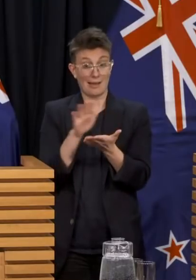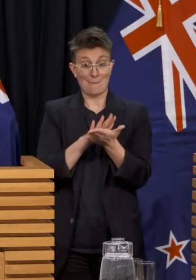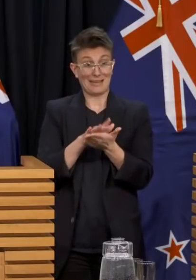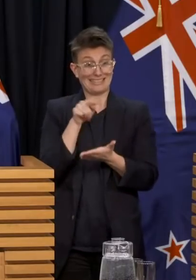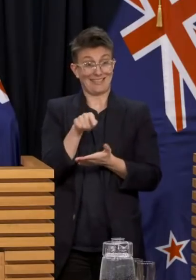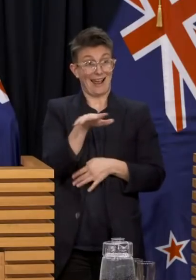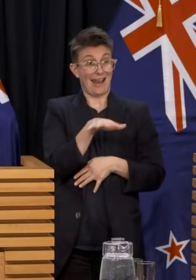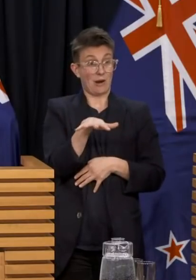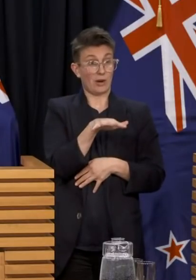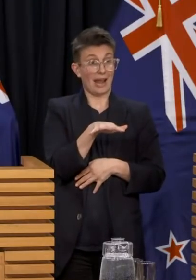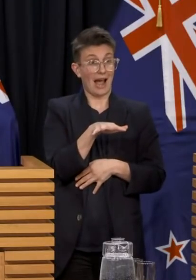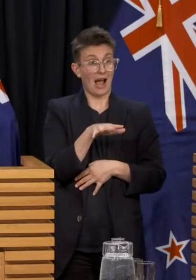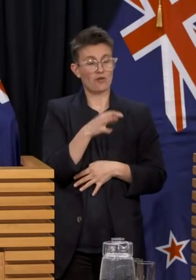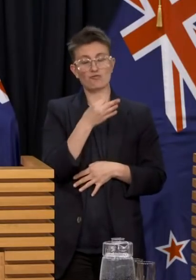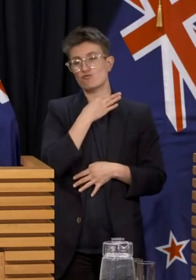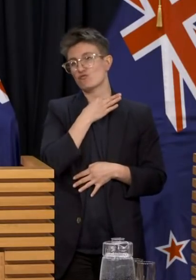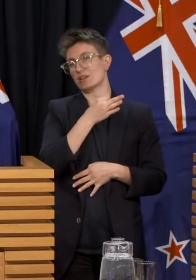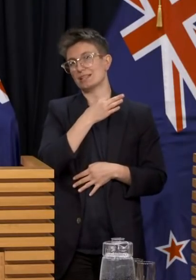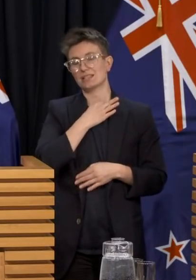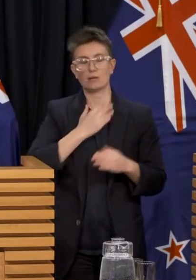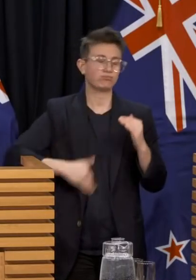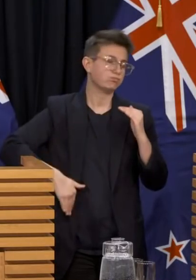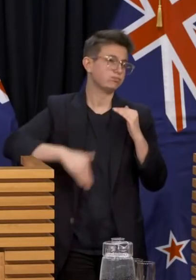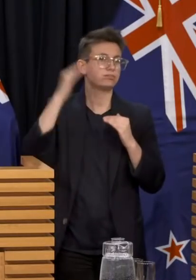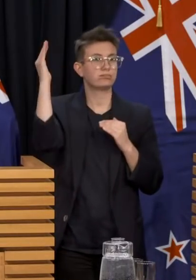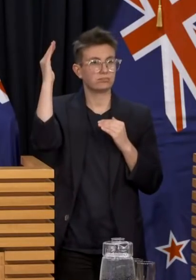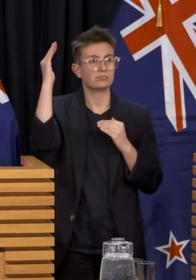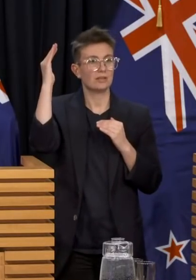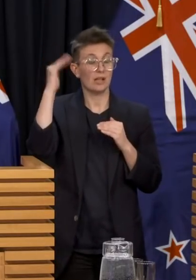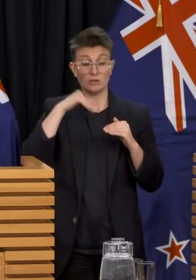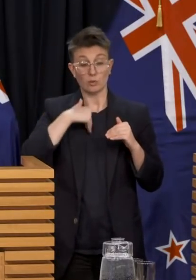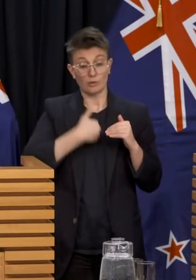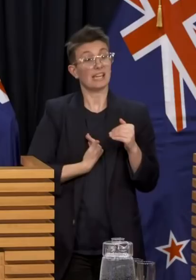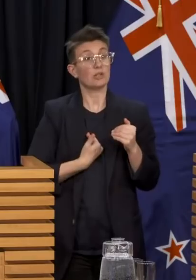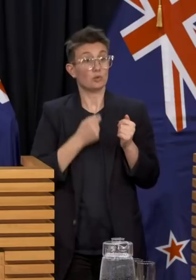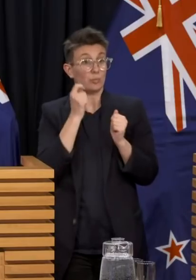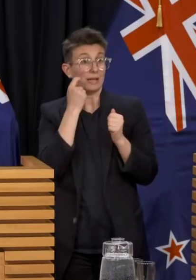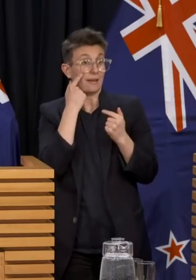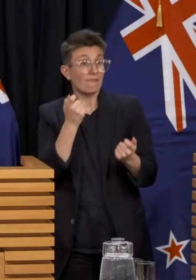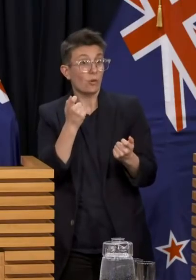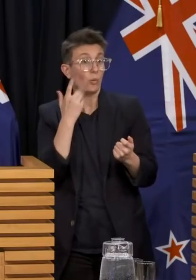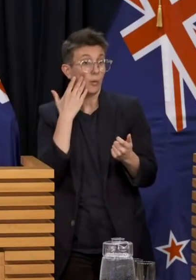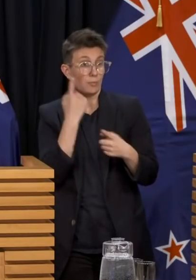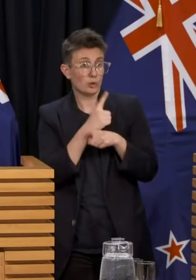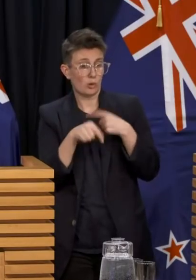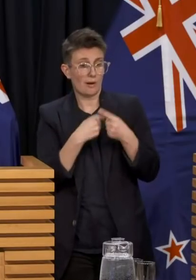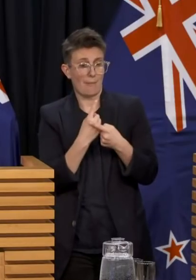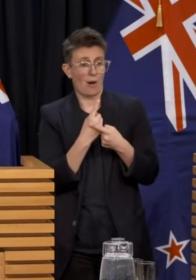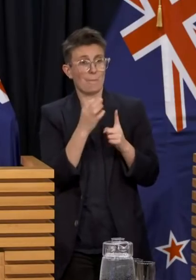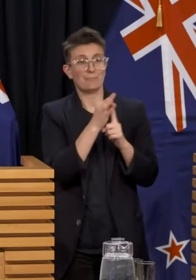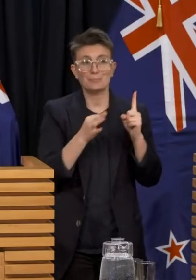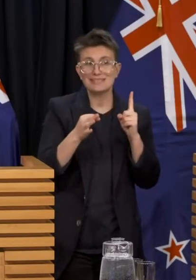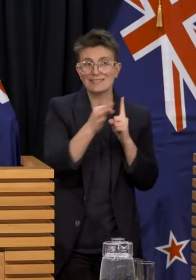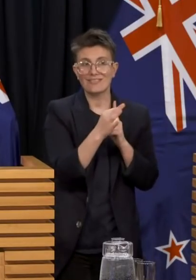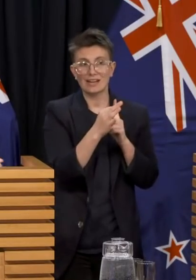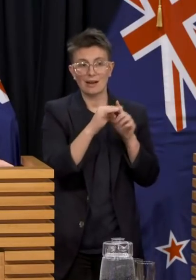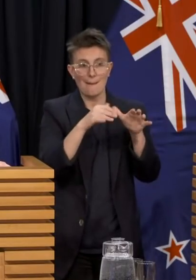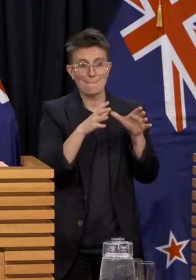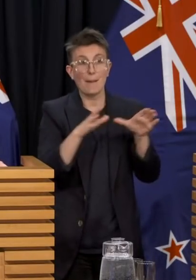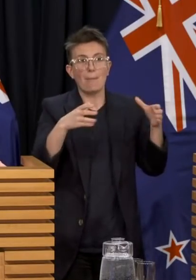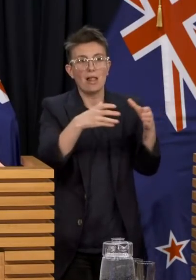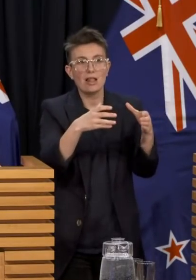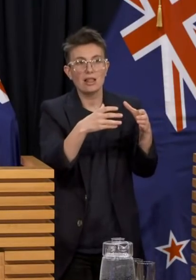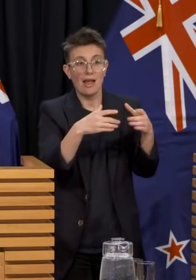We need to be absolutely assured when we're looking at any Pacific bubble with the likes of the Cook Islands that there is